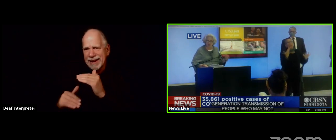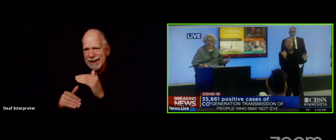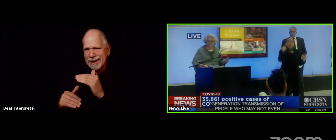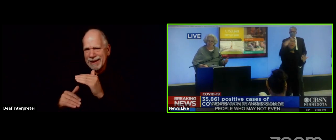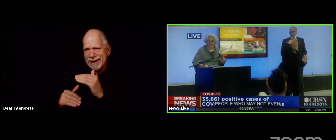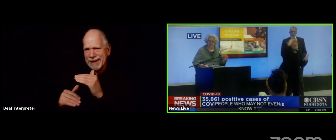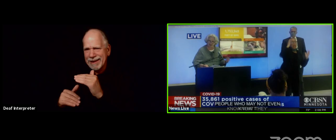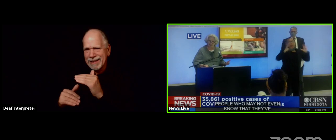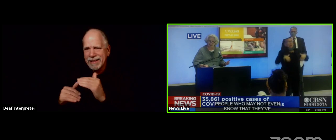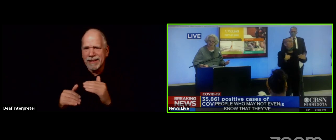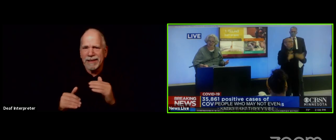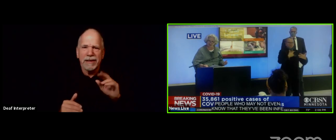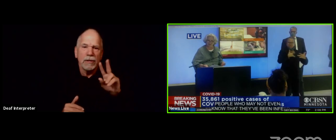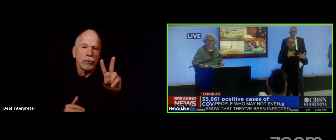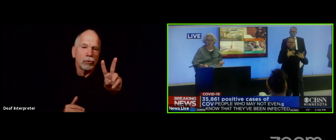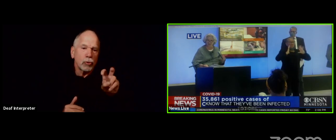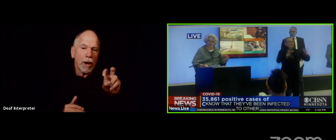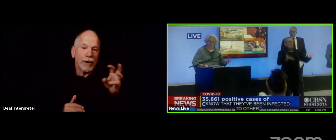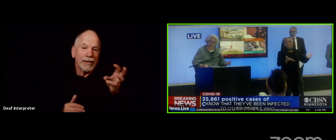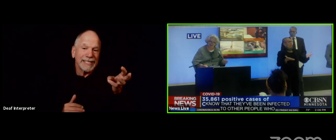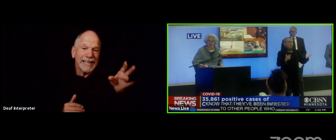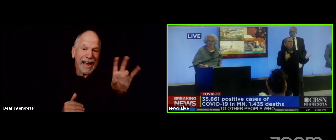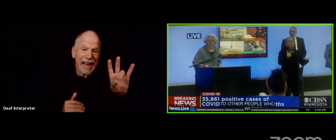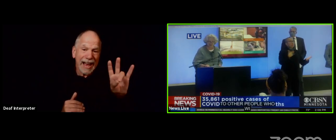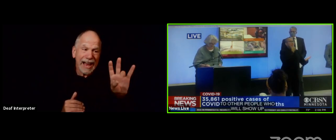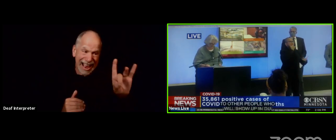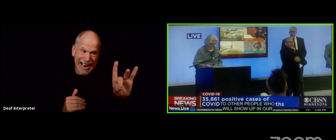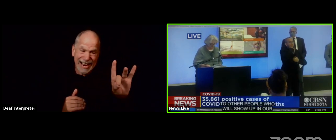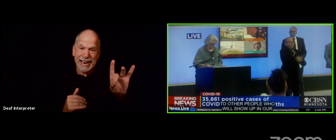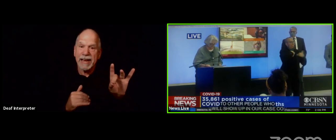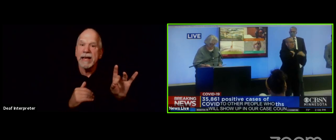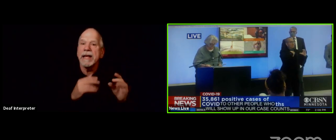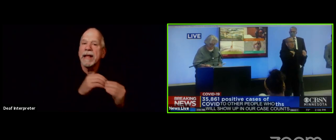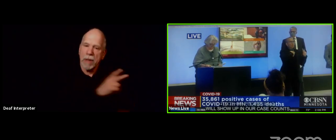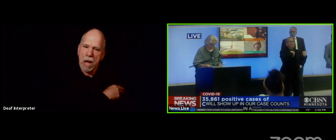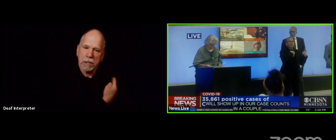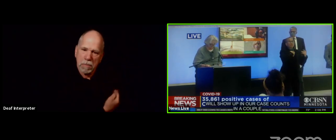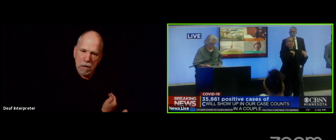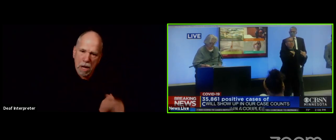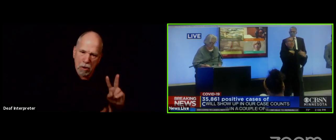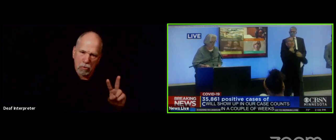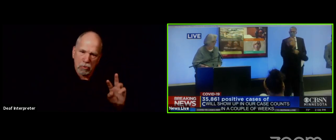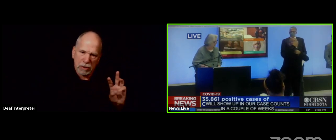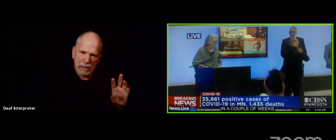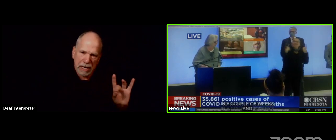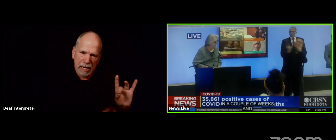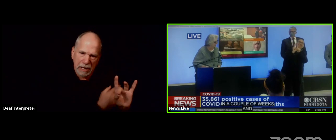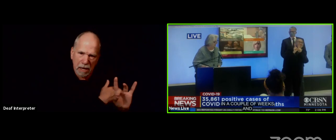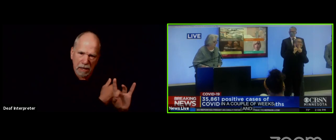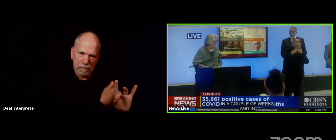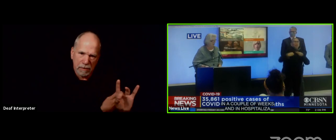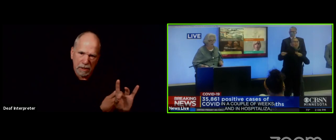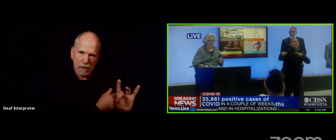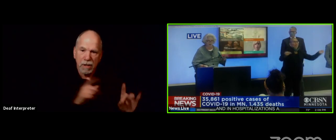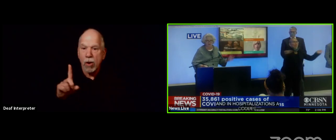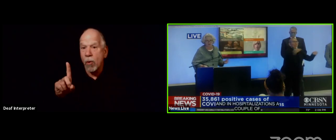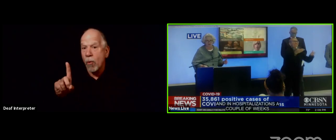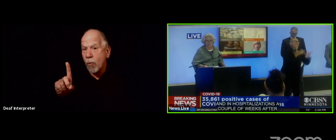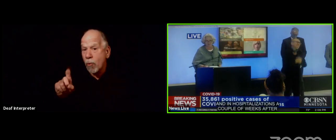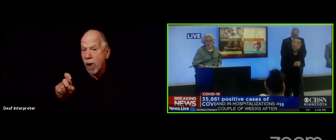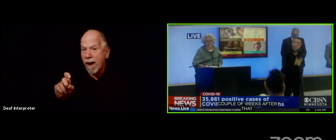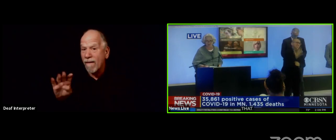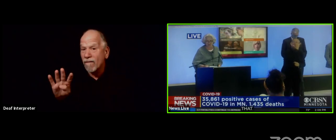show up in our case counts in a couple of weeks and in hospitalizations a couple of weeks after that. So sadly, we are all a